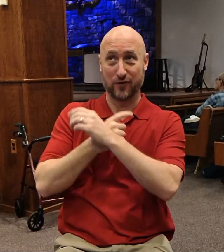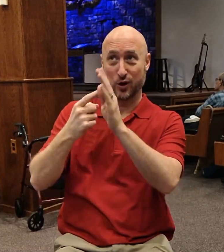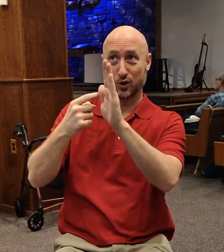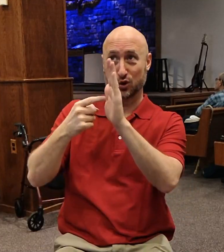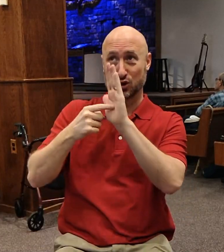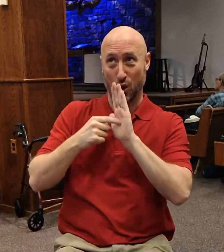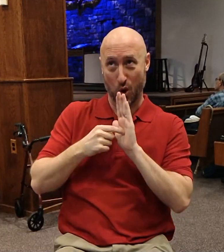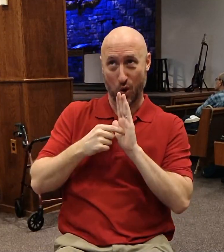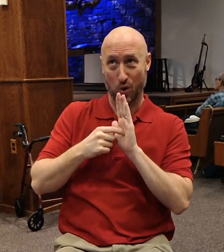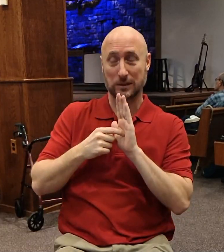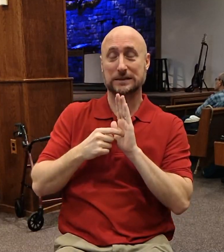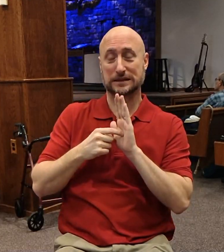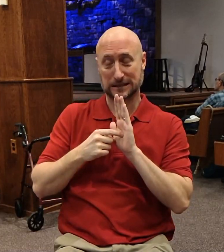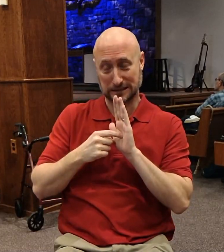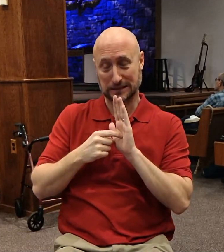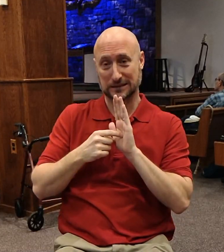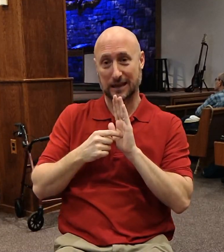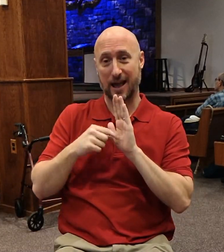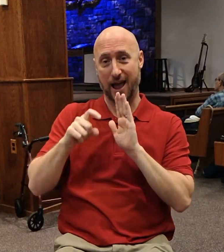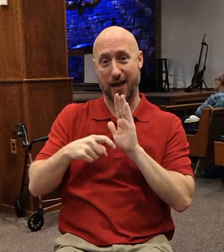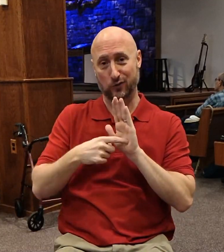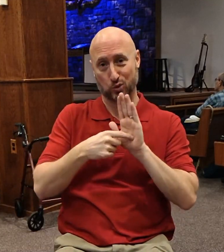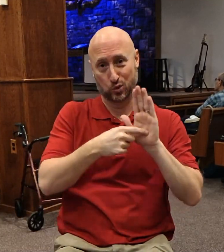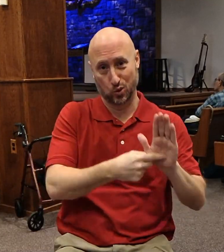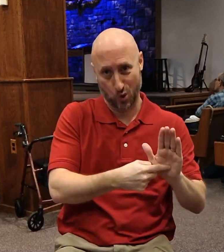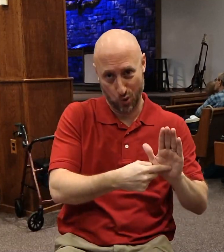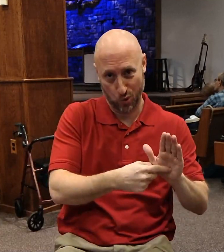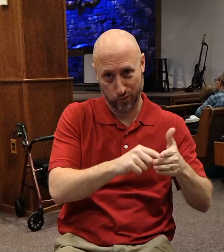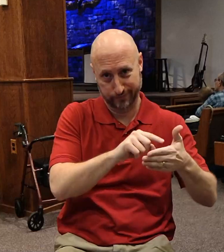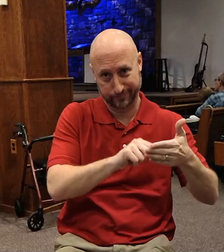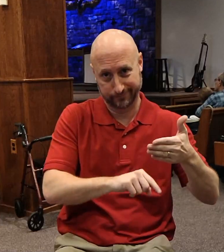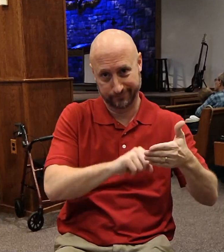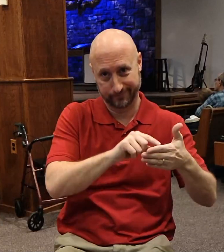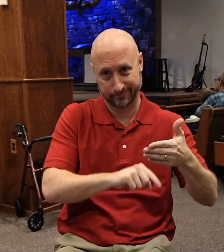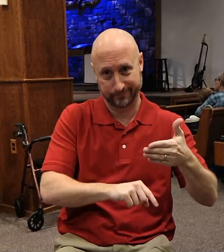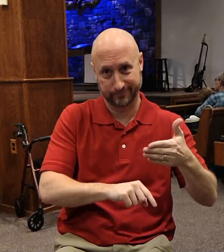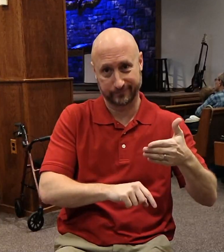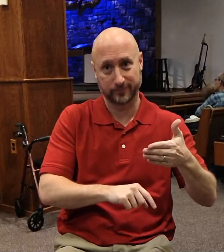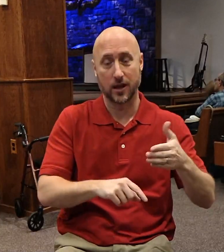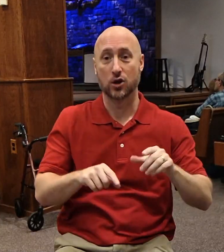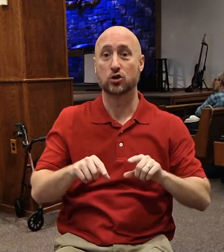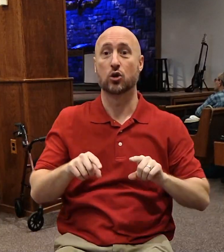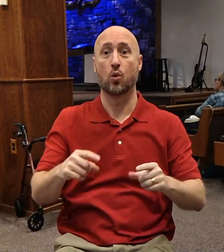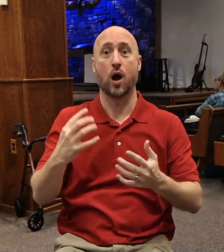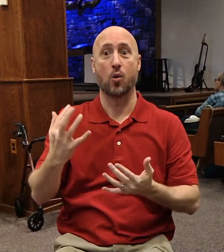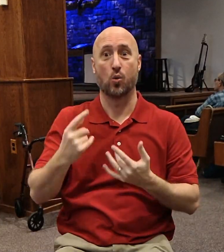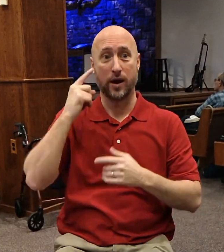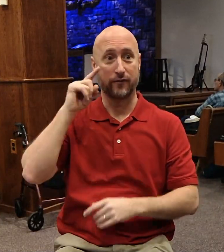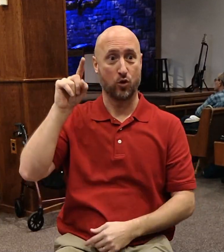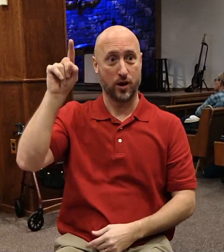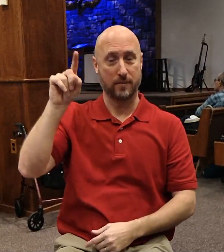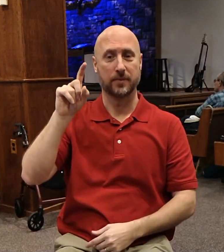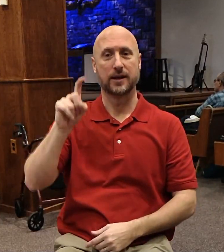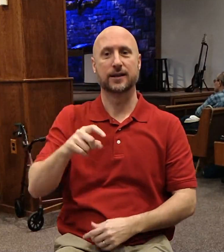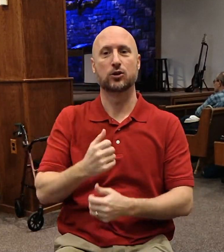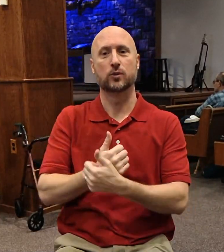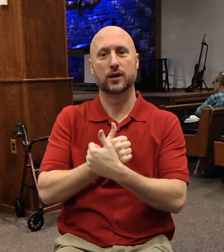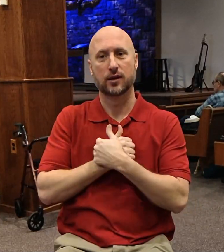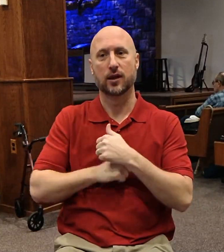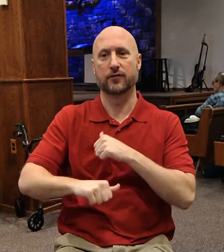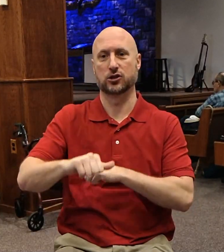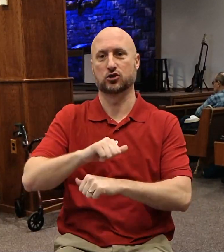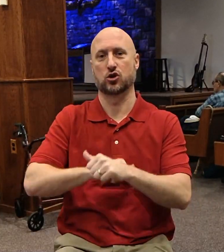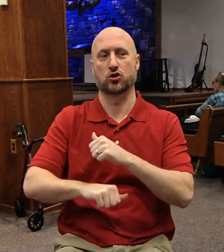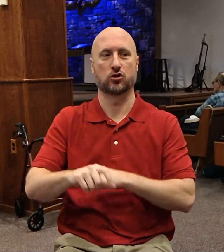didn't leave he couldn't come a second time. And he says while we're waiting we need to be loving each